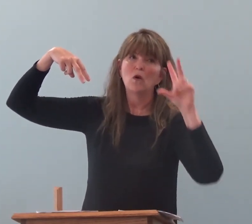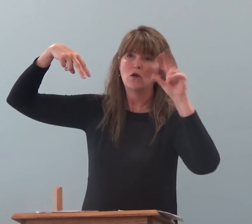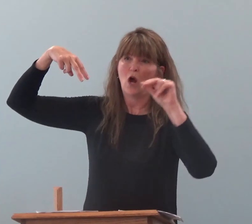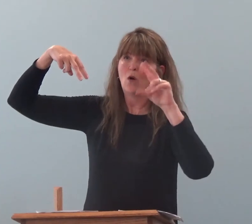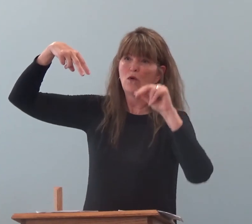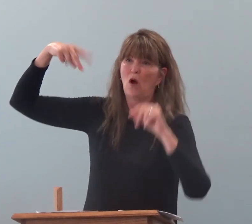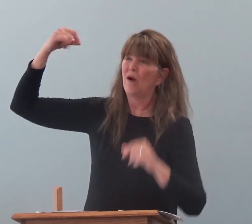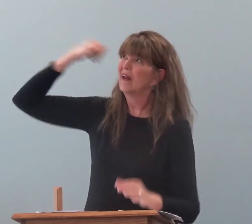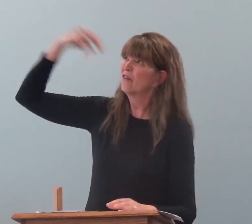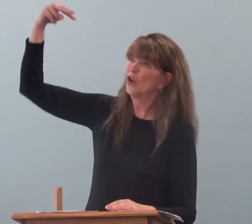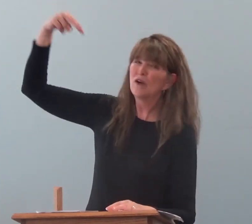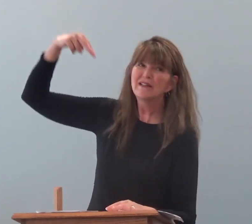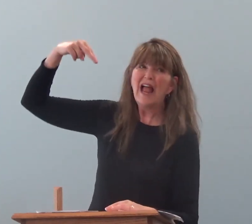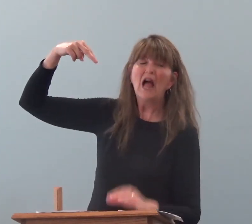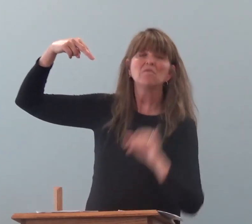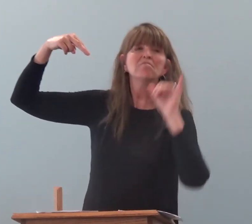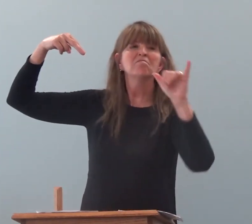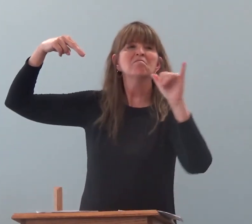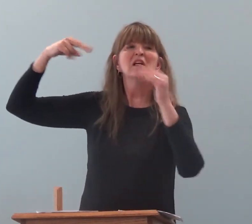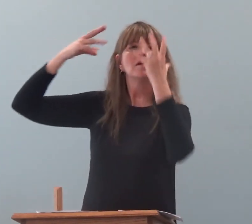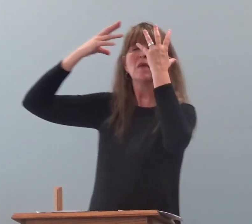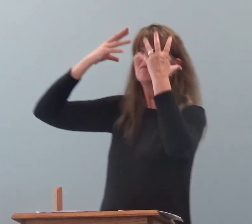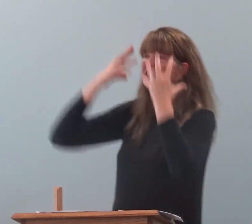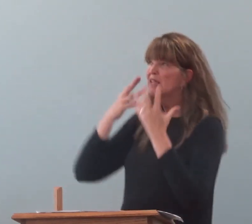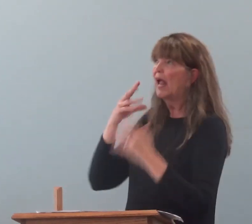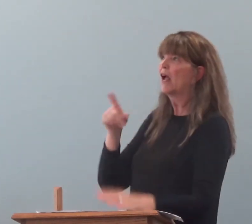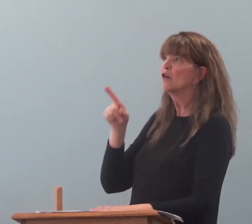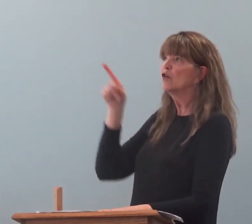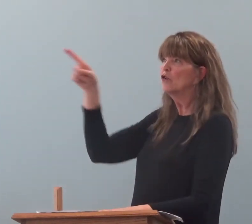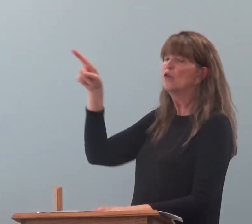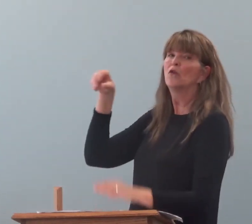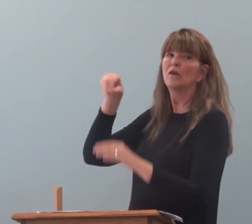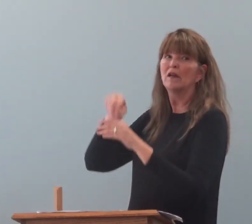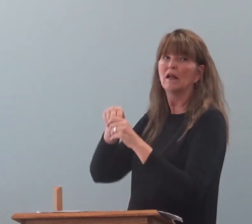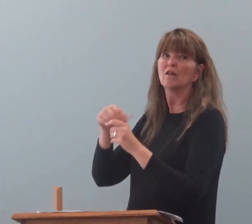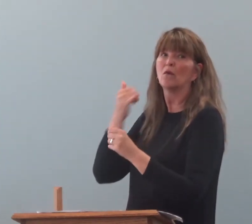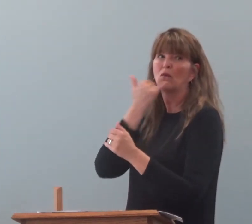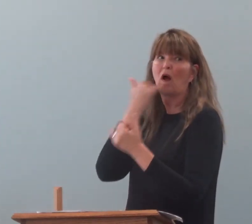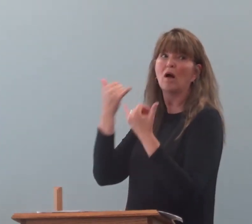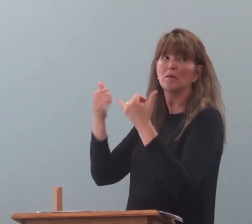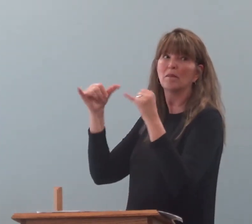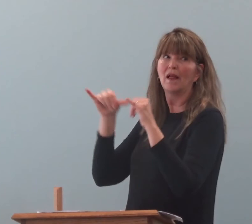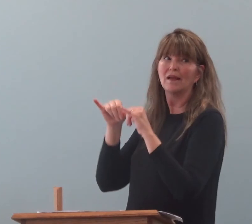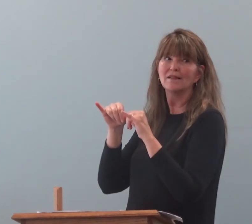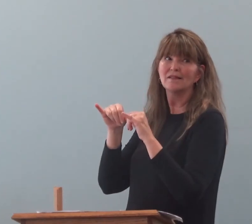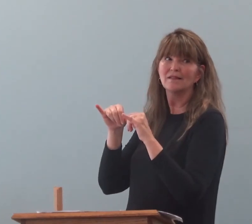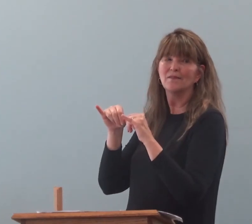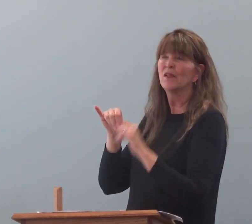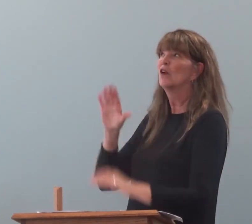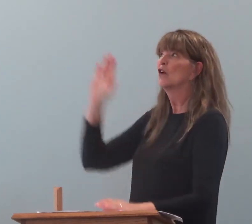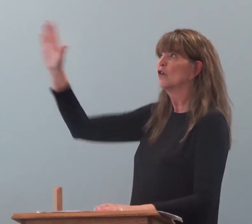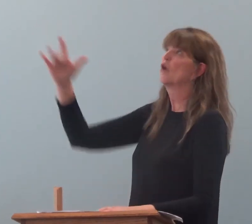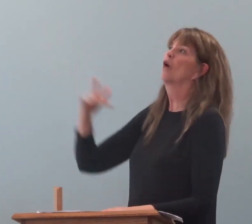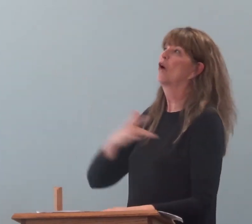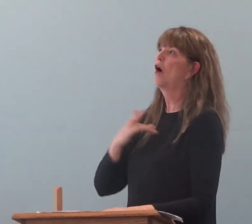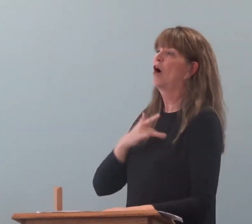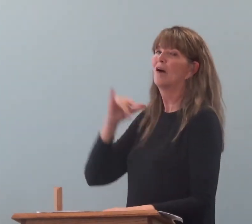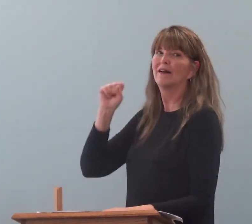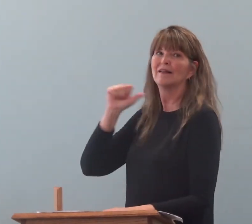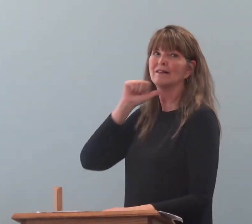it happen. If they look down on you, just be sad for them. Because if someone's looking down on